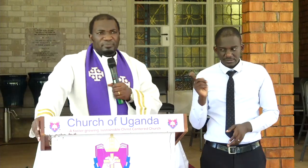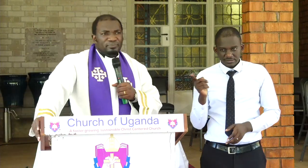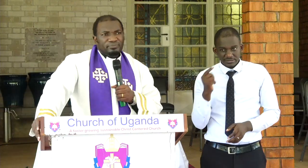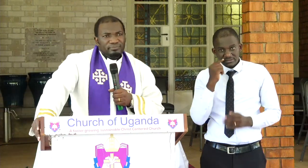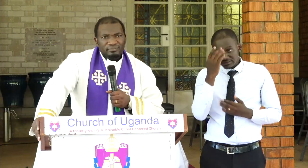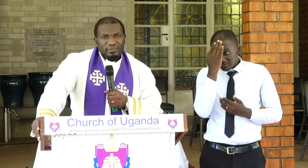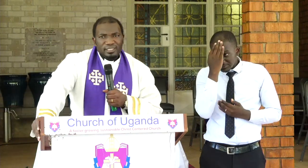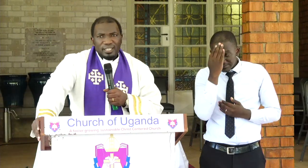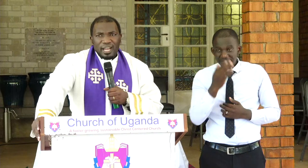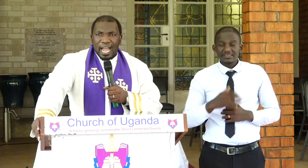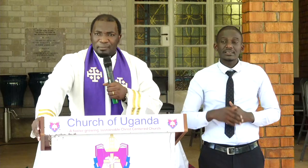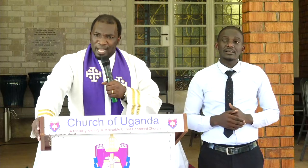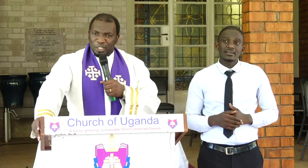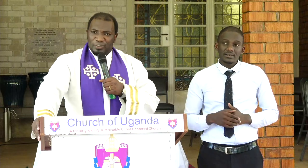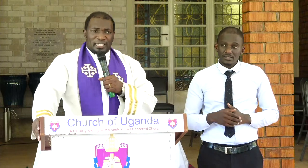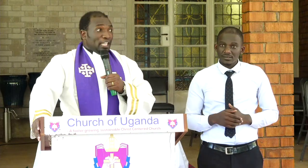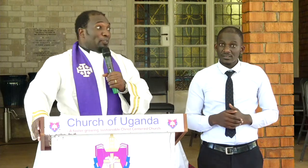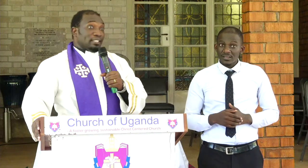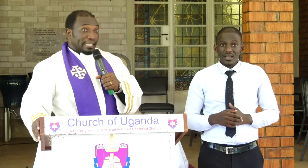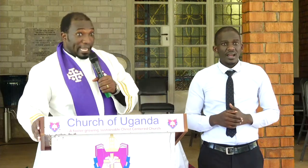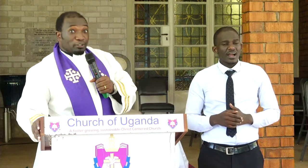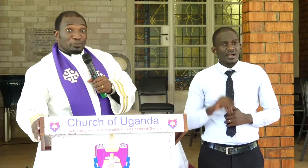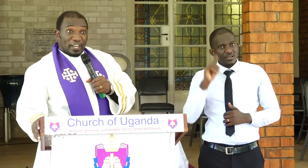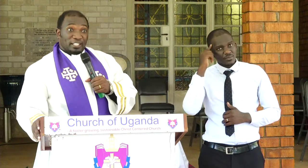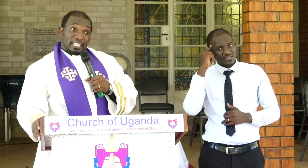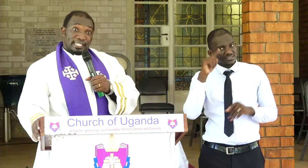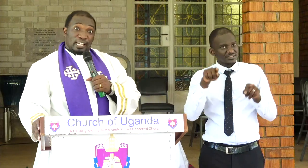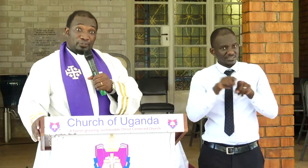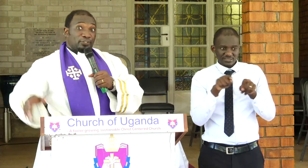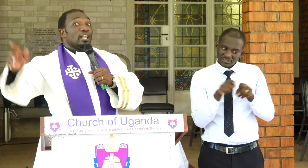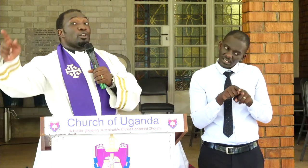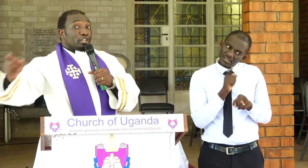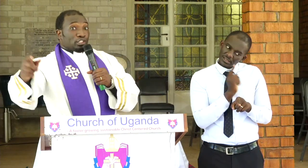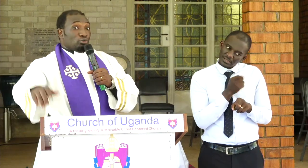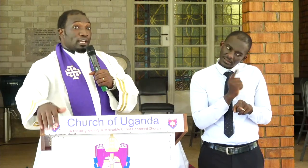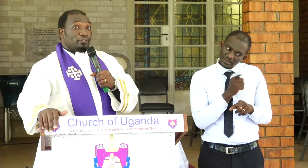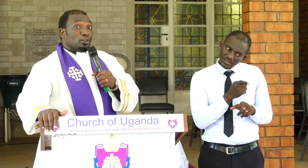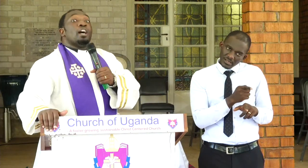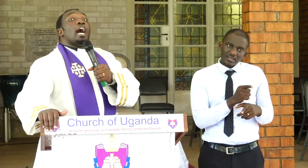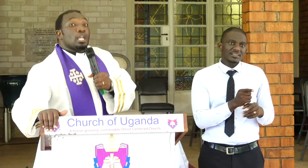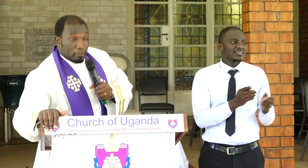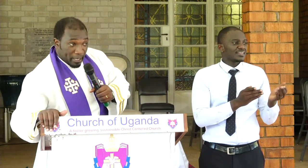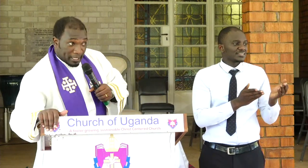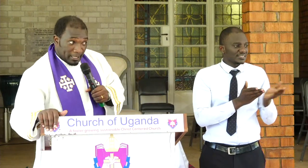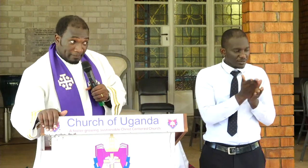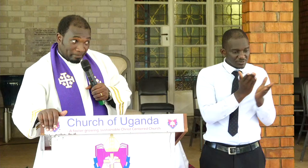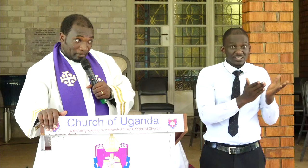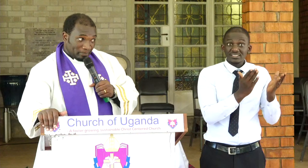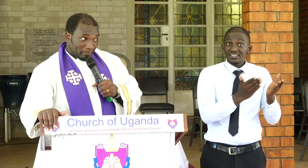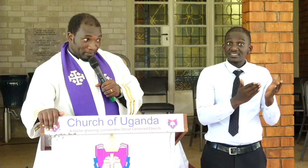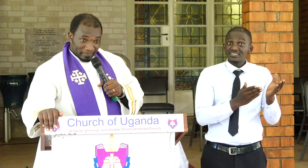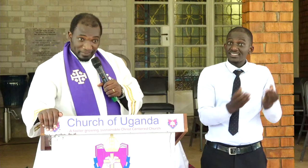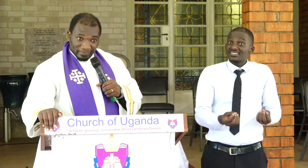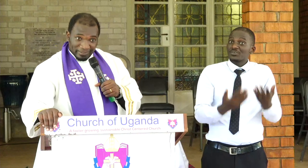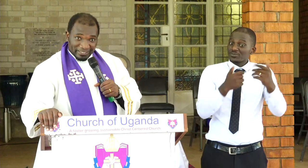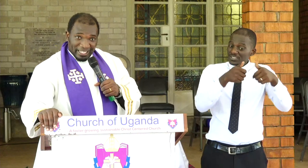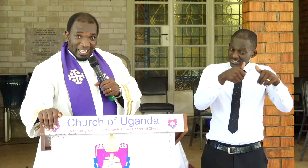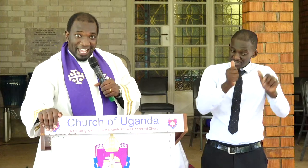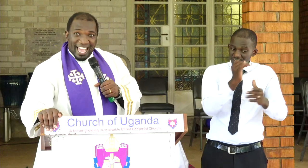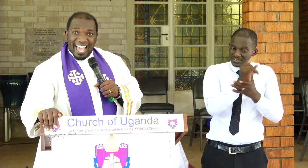obedience. I imagine that even the sacrifice itself reached to a level and obeyed.